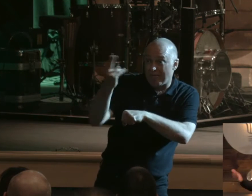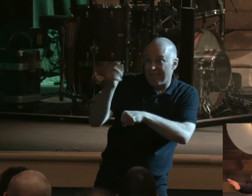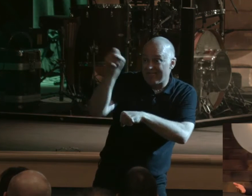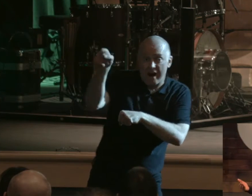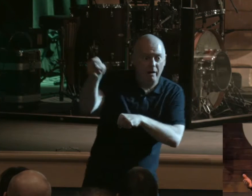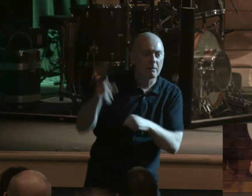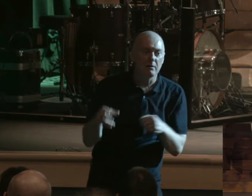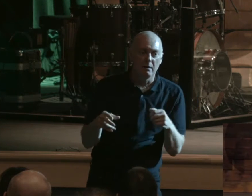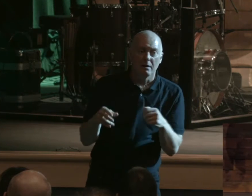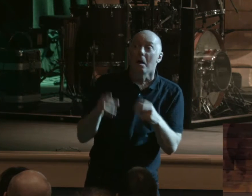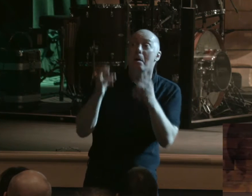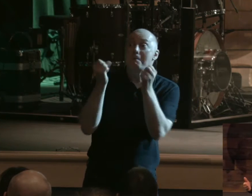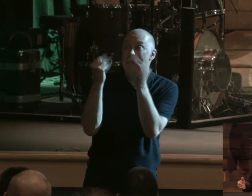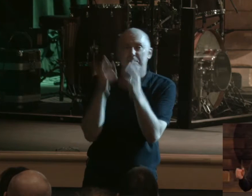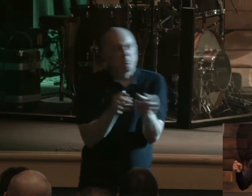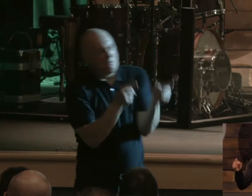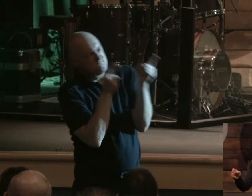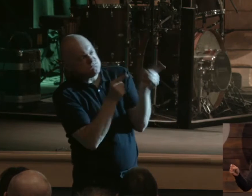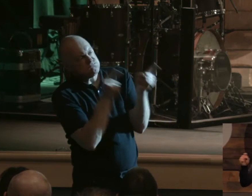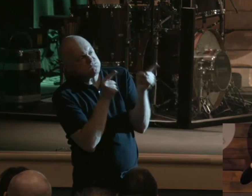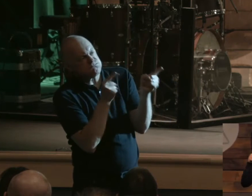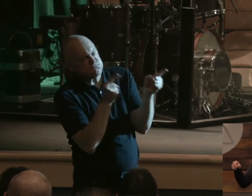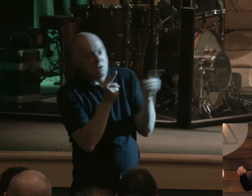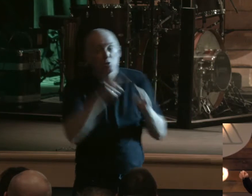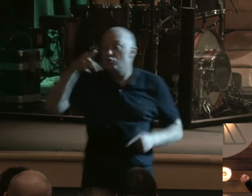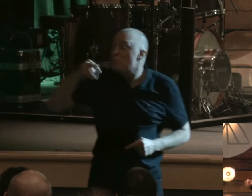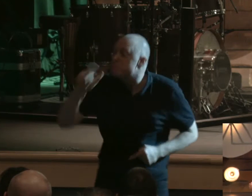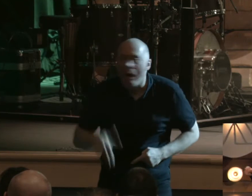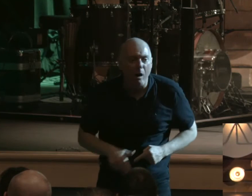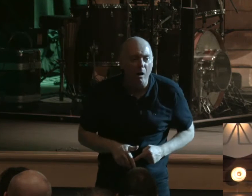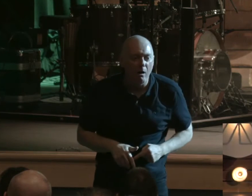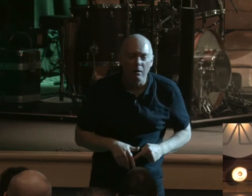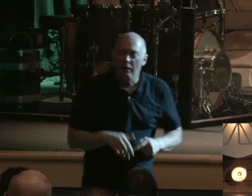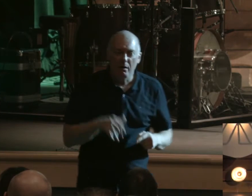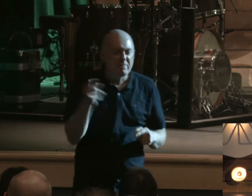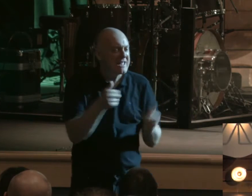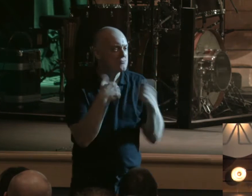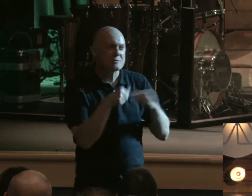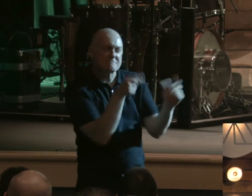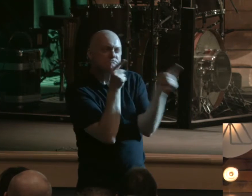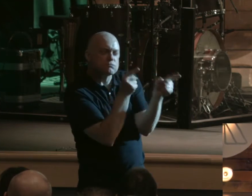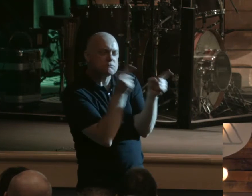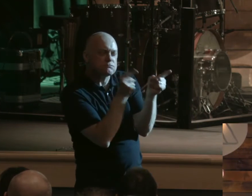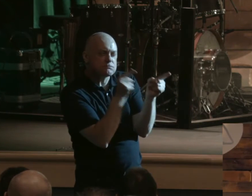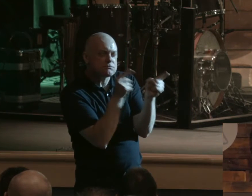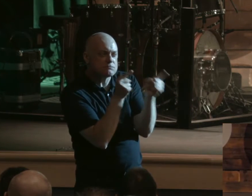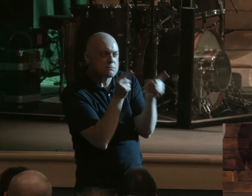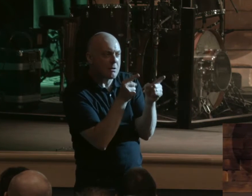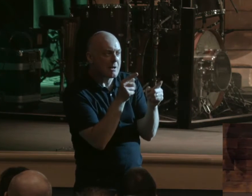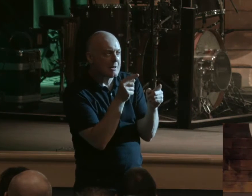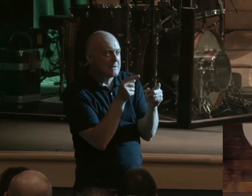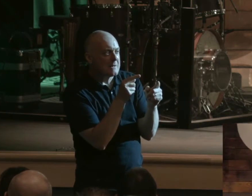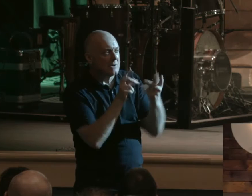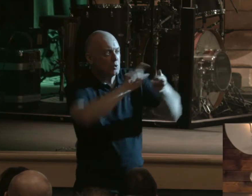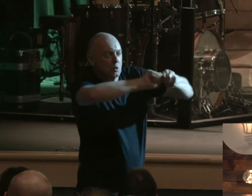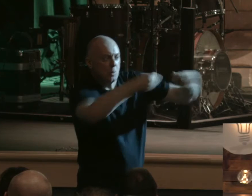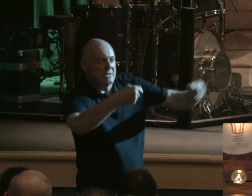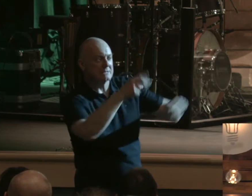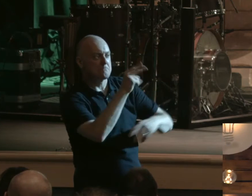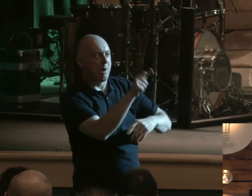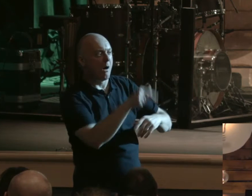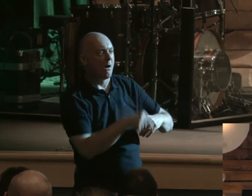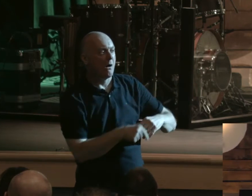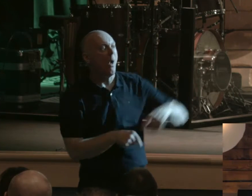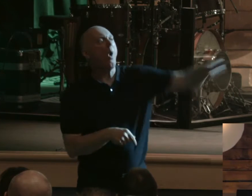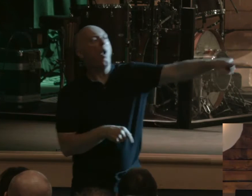detractors, opponents, and enemies that were trying to attack him on any angle they could get. Anything he said, they tried to twist and make it